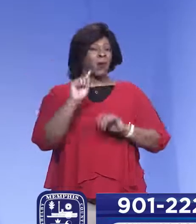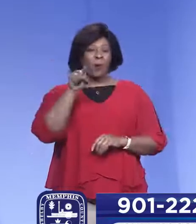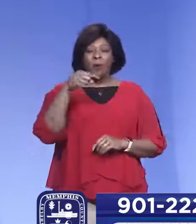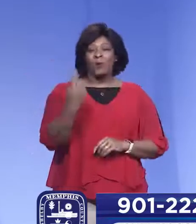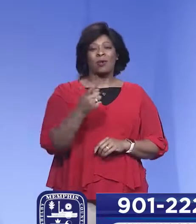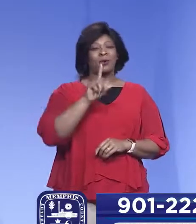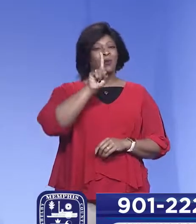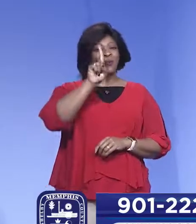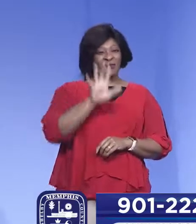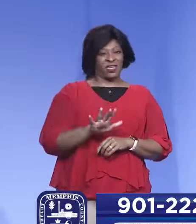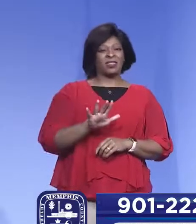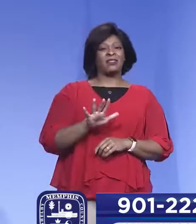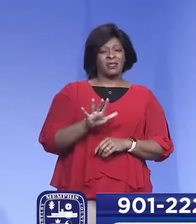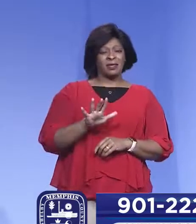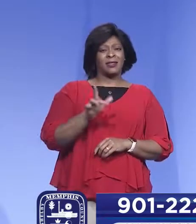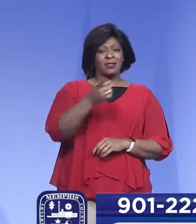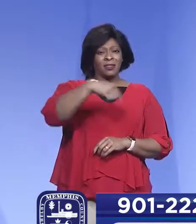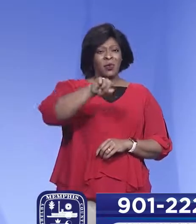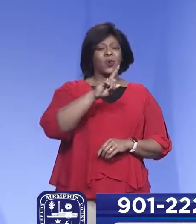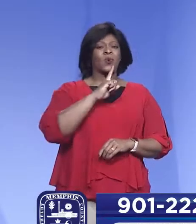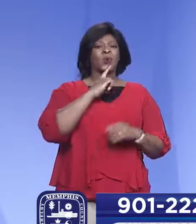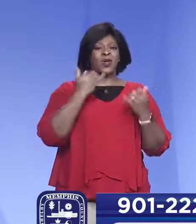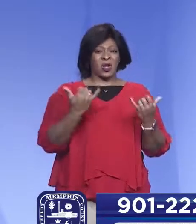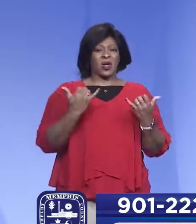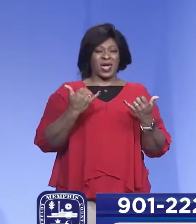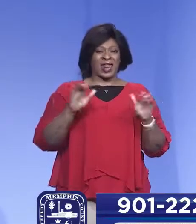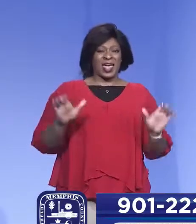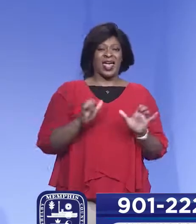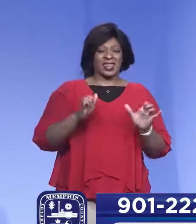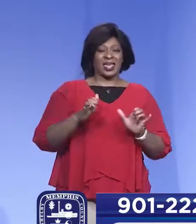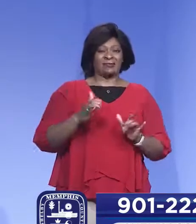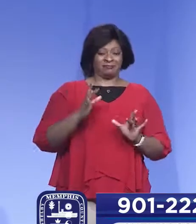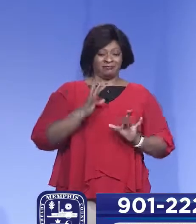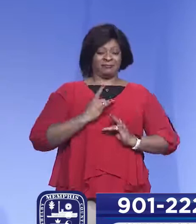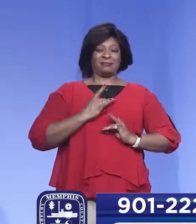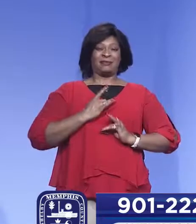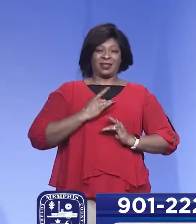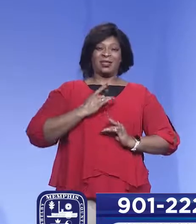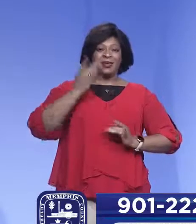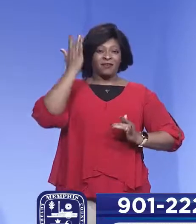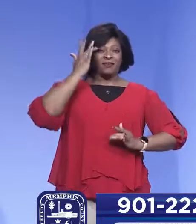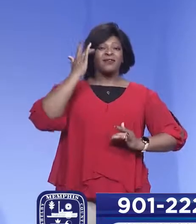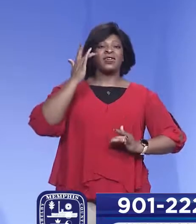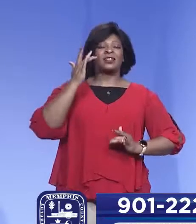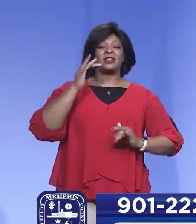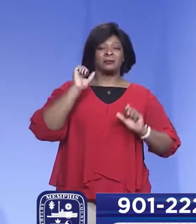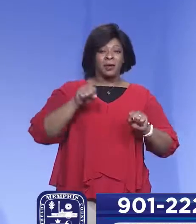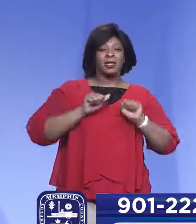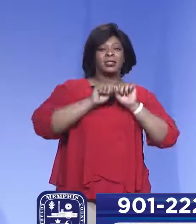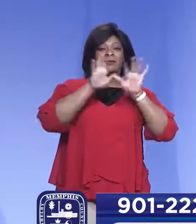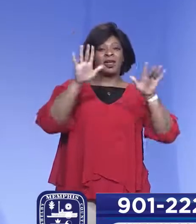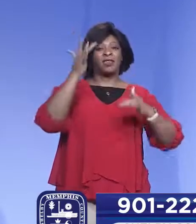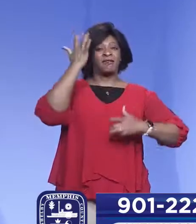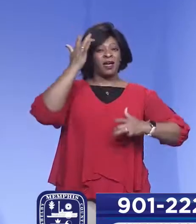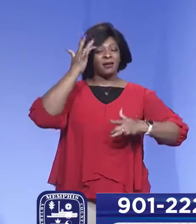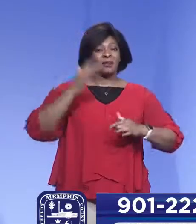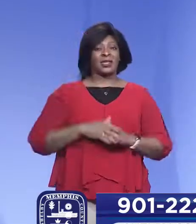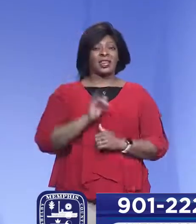about 1/5 of those who are actively infectious at the current time and shedding the virus. But